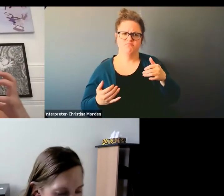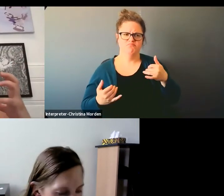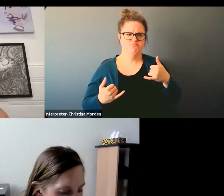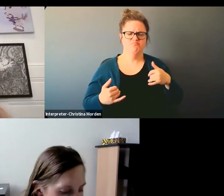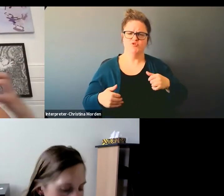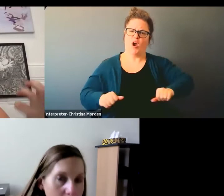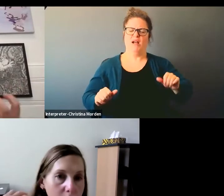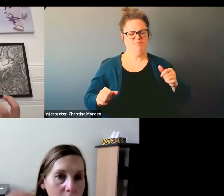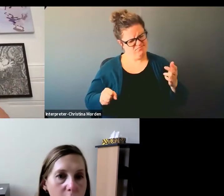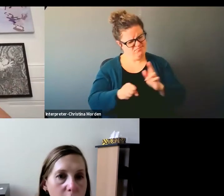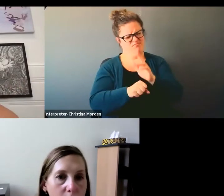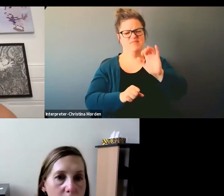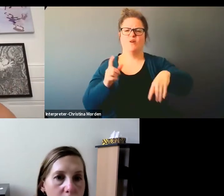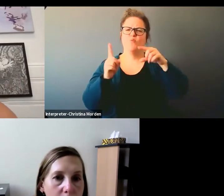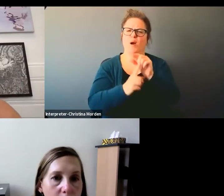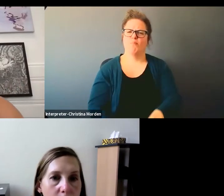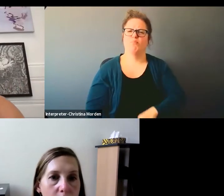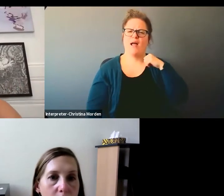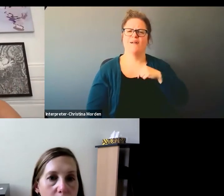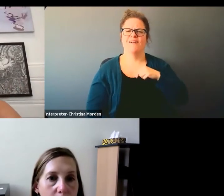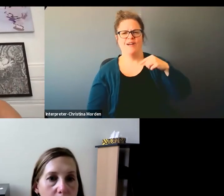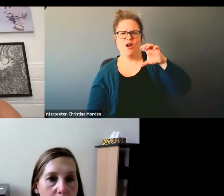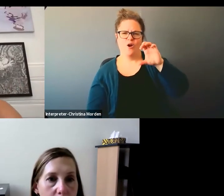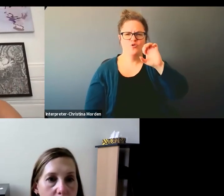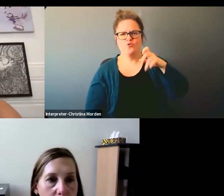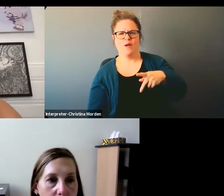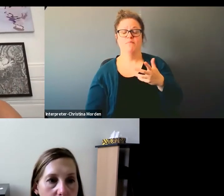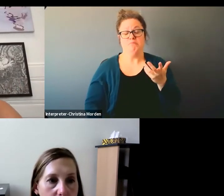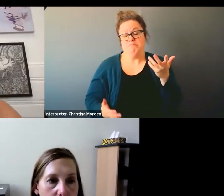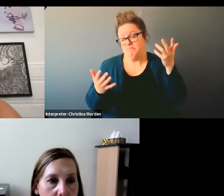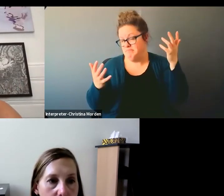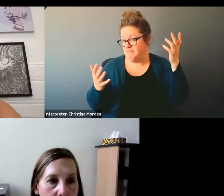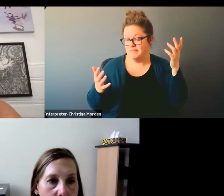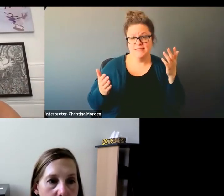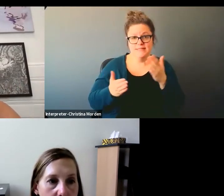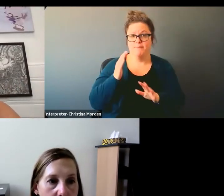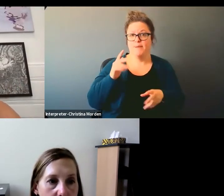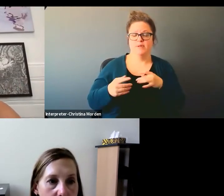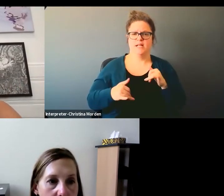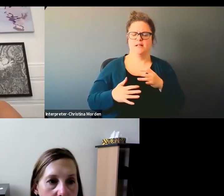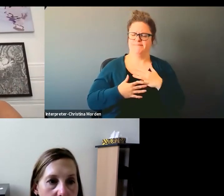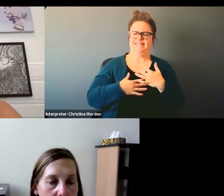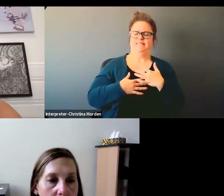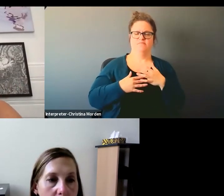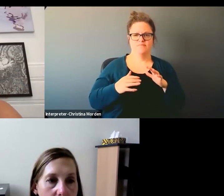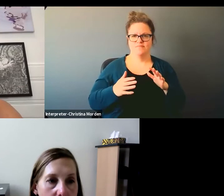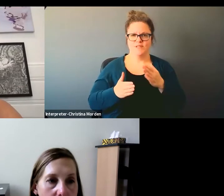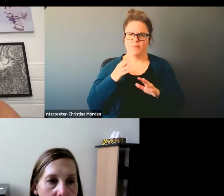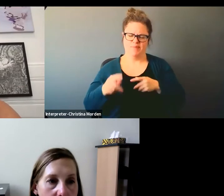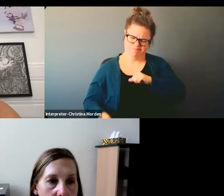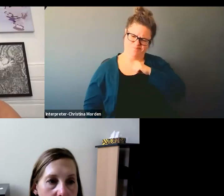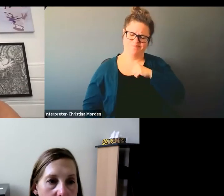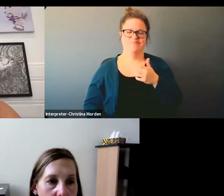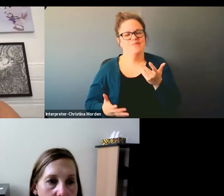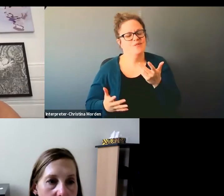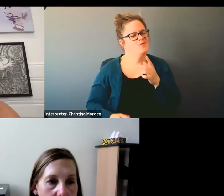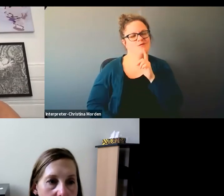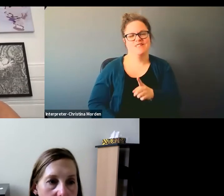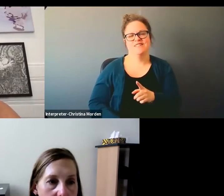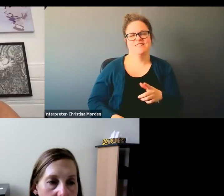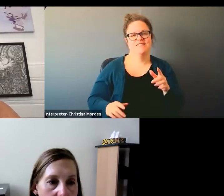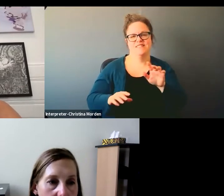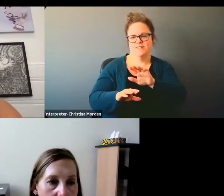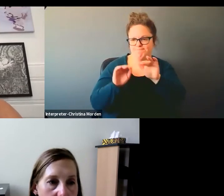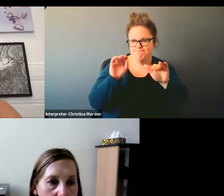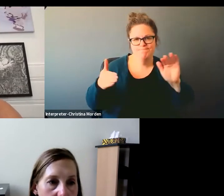it's always changing. So I think the best thing is always just to connect with the community and to really ask the individuals what